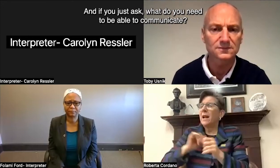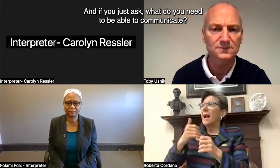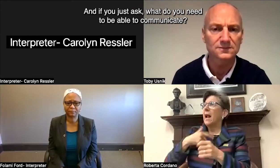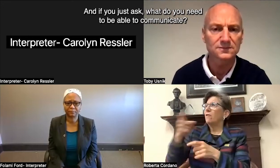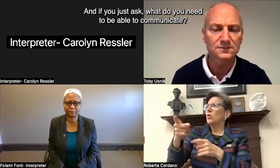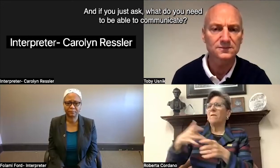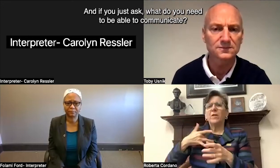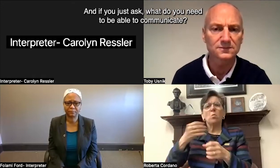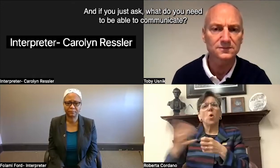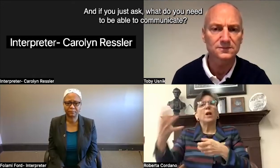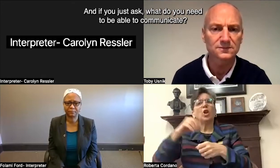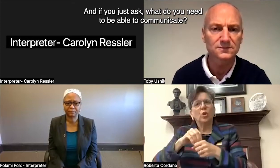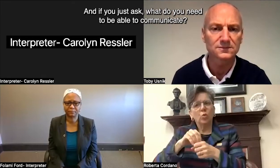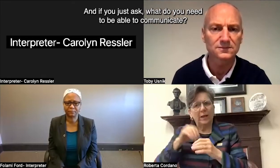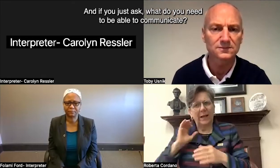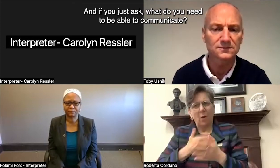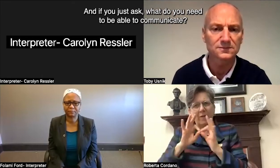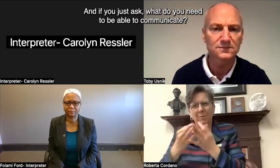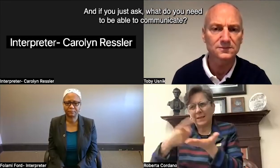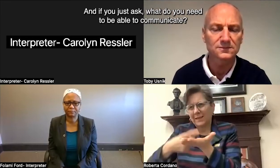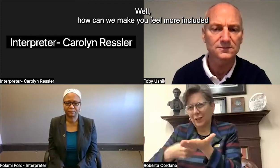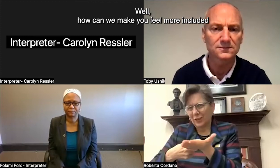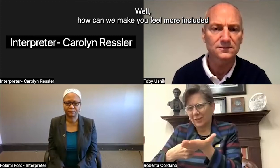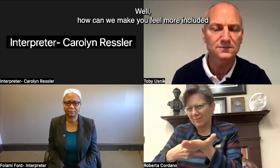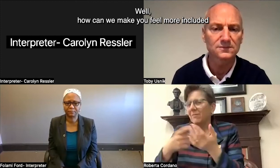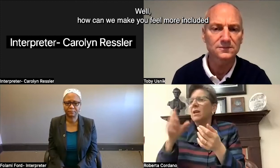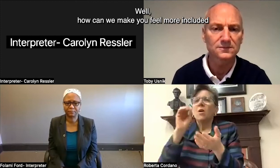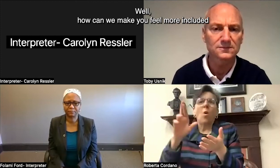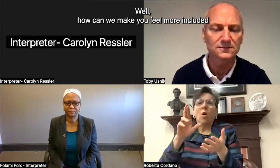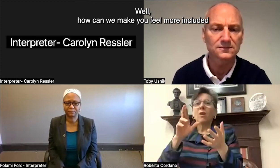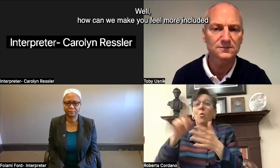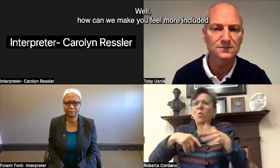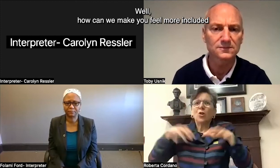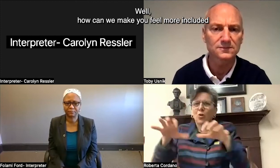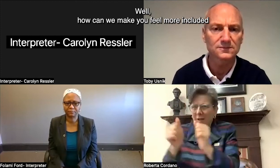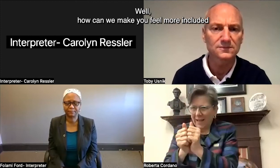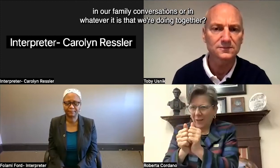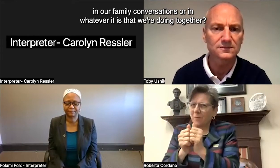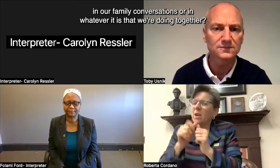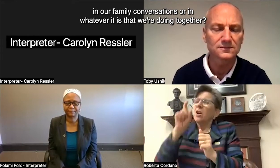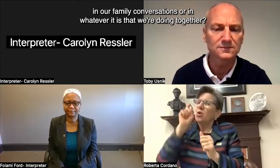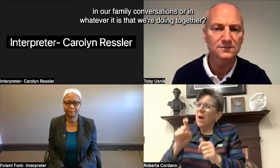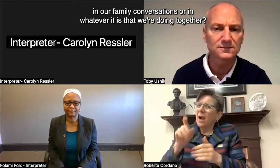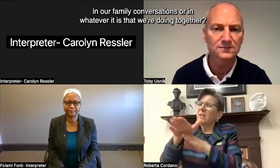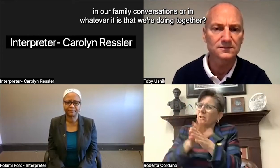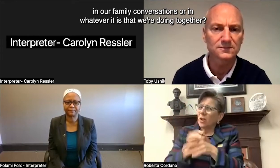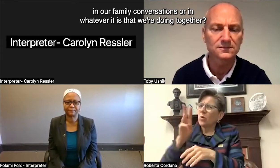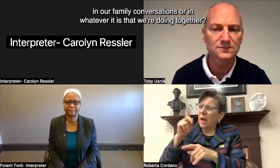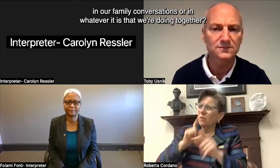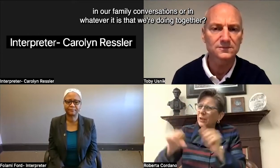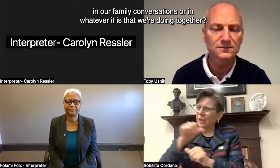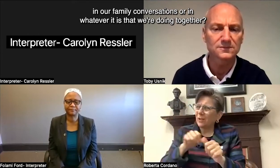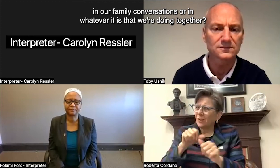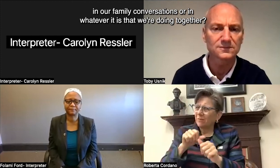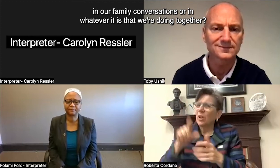what do you need to be able to communicate well? How can we make you feel more included in our family conversations or in whatever it is that we're